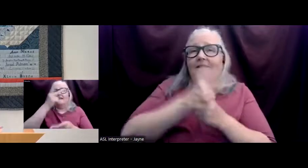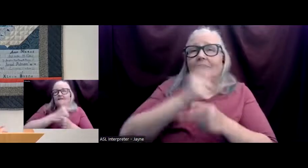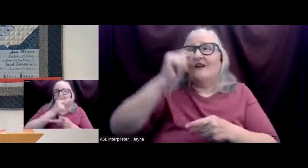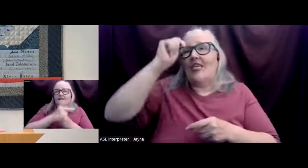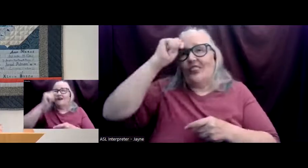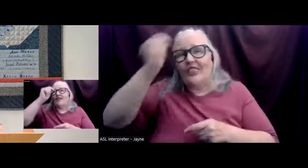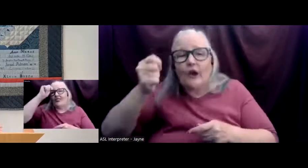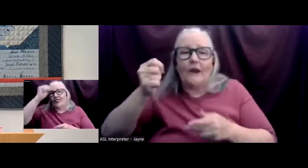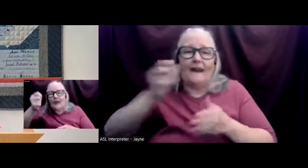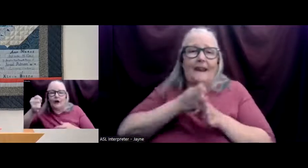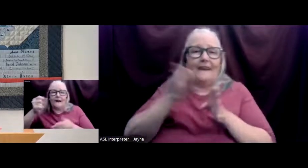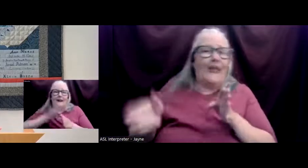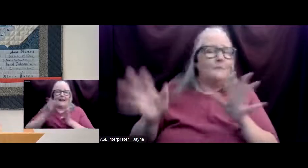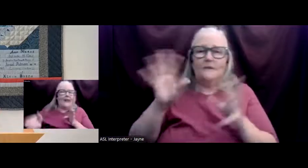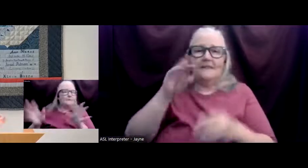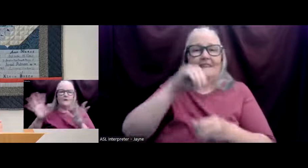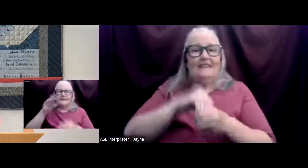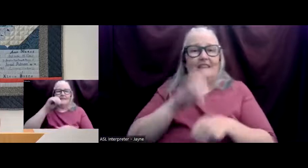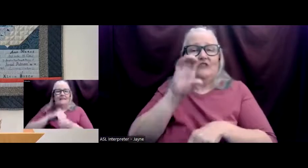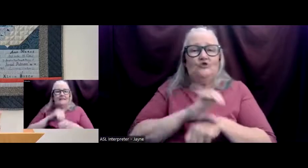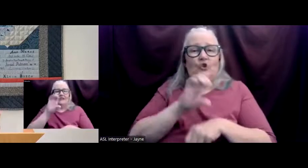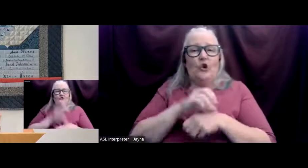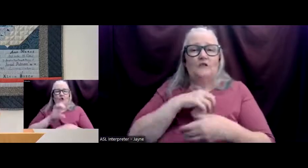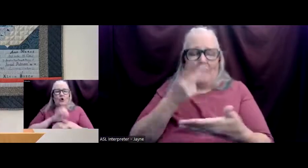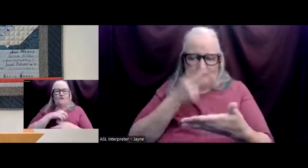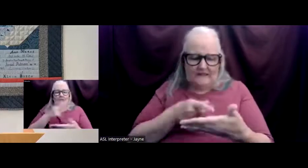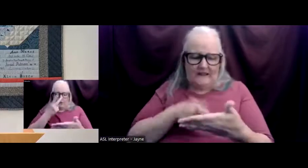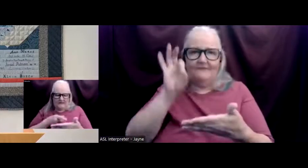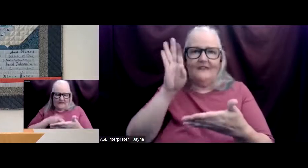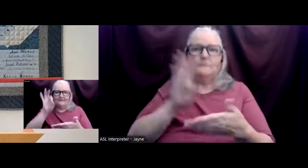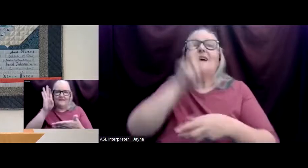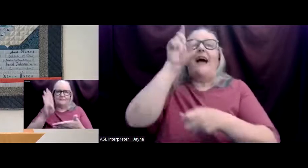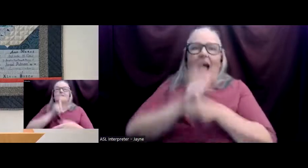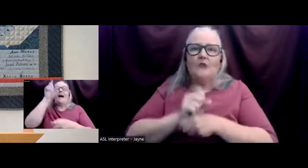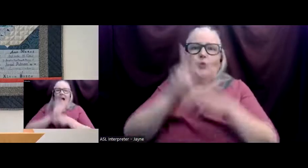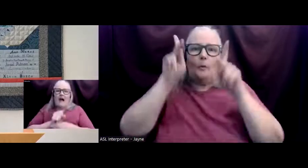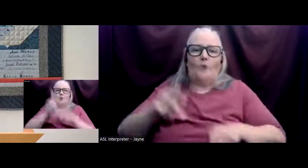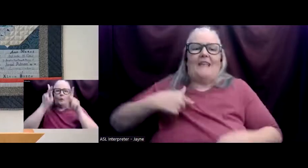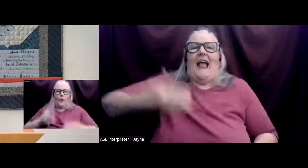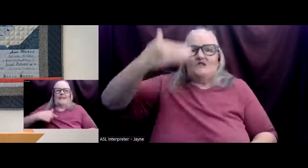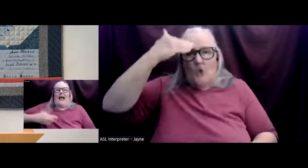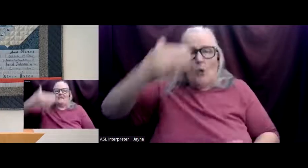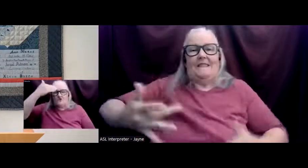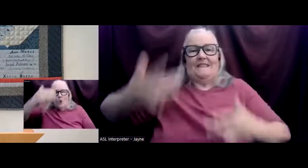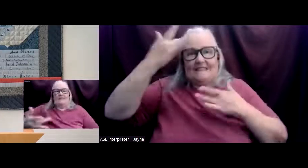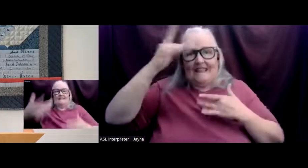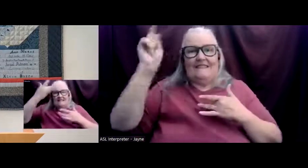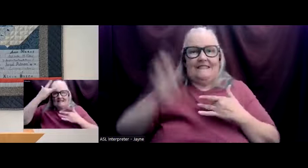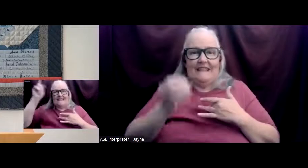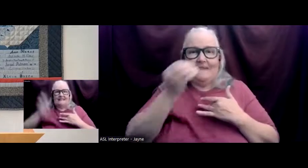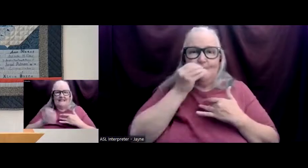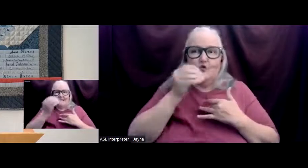but through my church, I'm gonna see a Facebook post. Hey, here's an actual person you know who is sick and needs meals. Can you